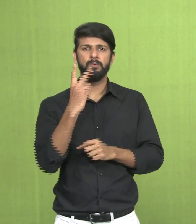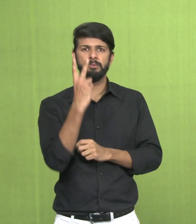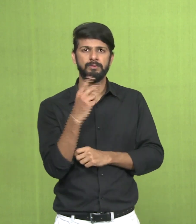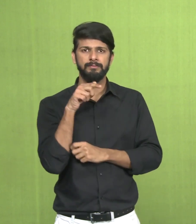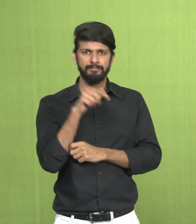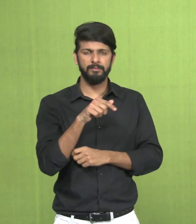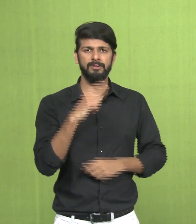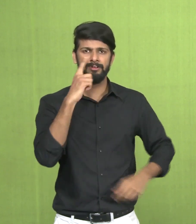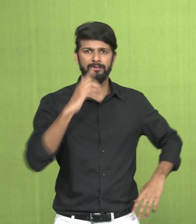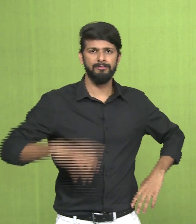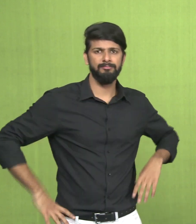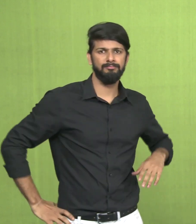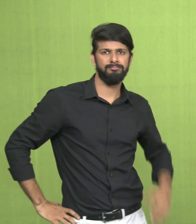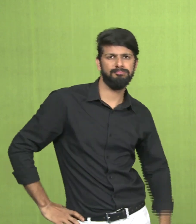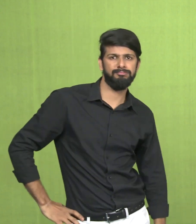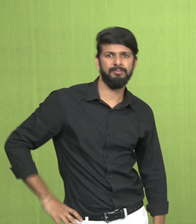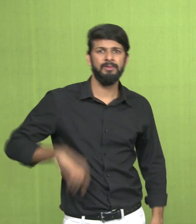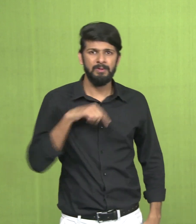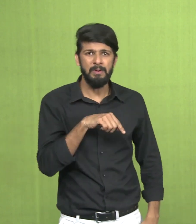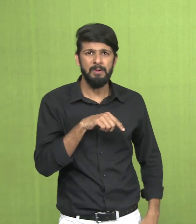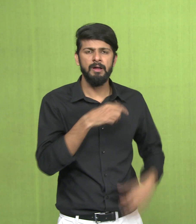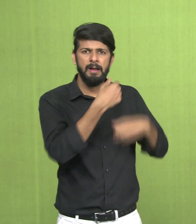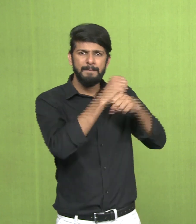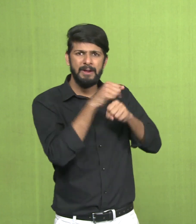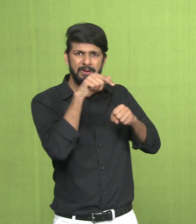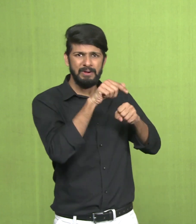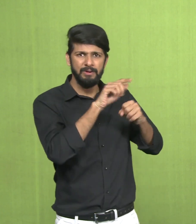Question number 2. Where is the figurine exhibited?